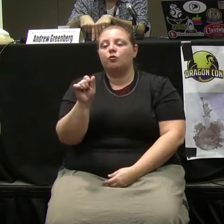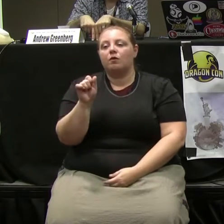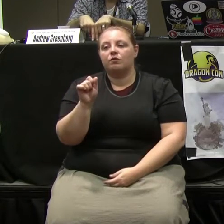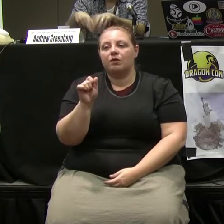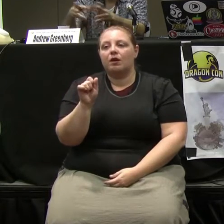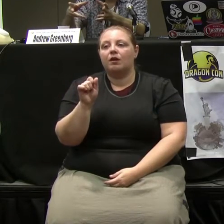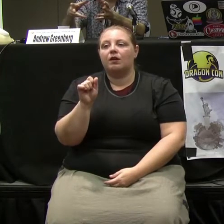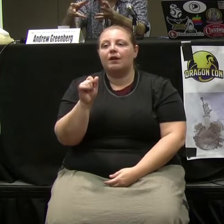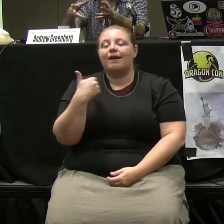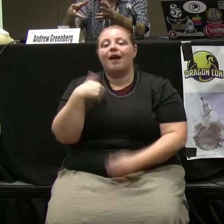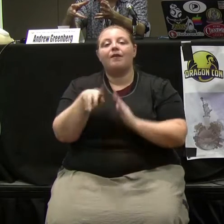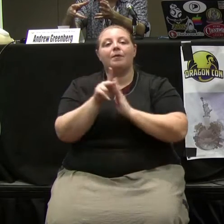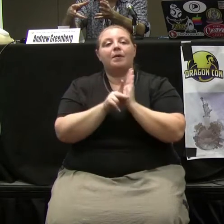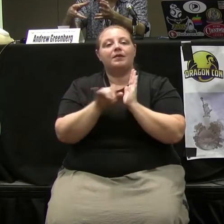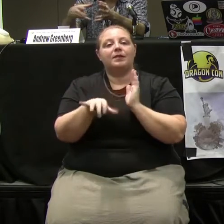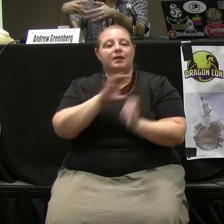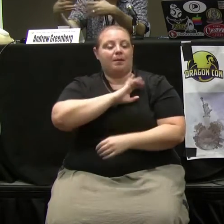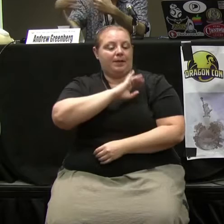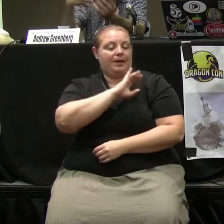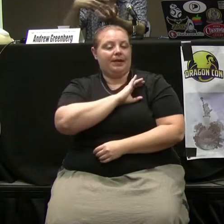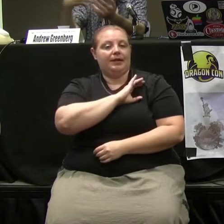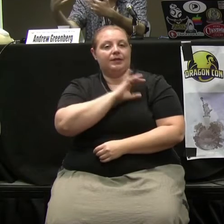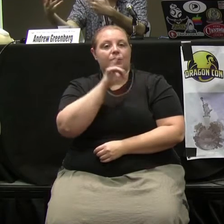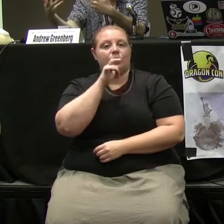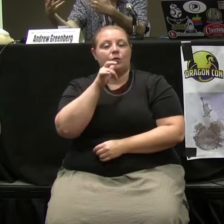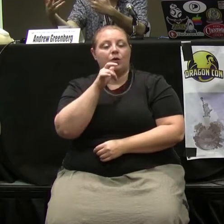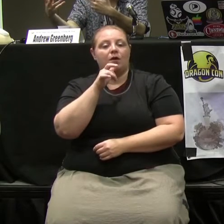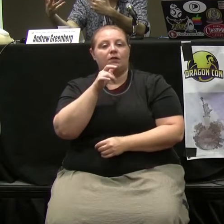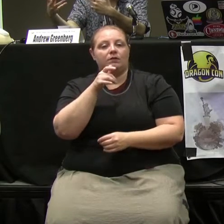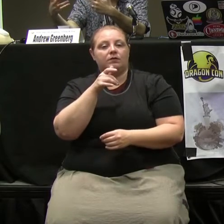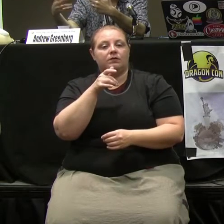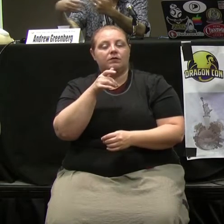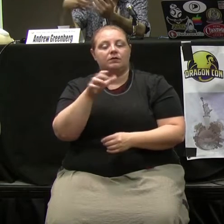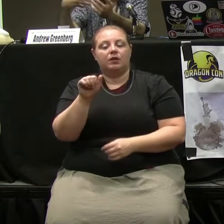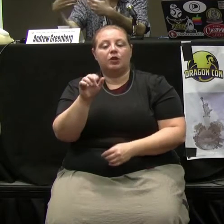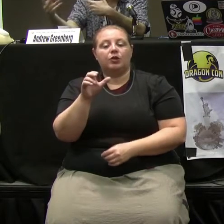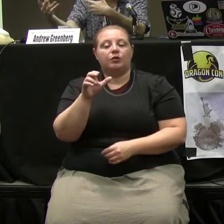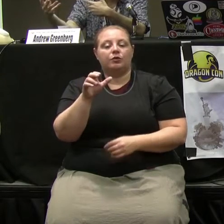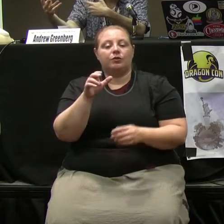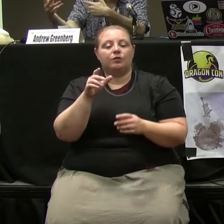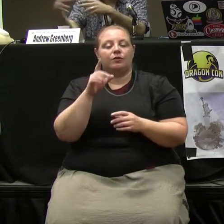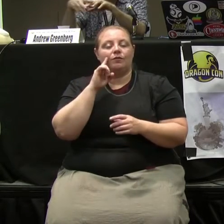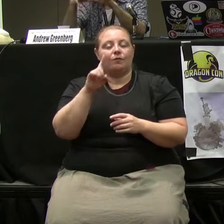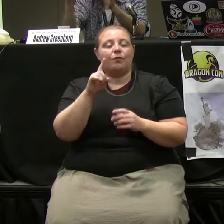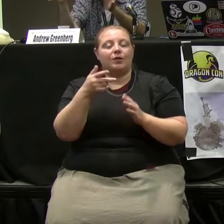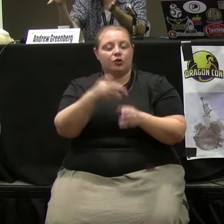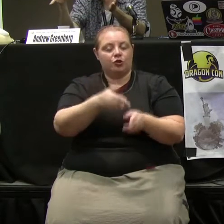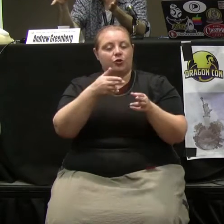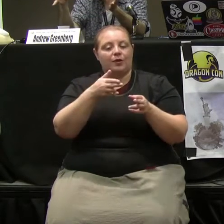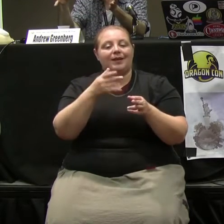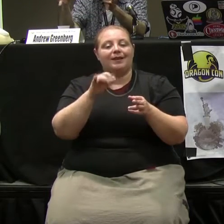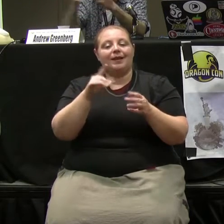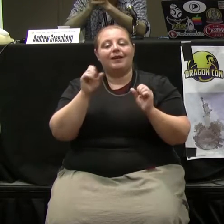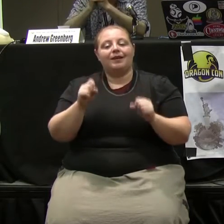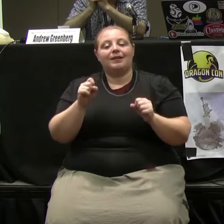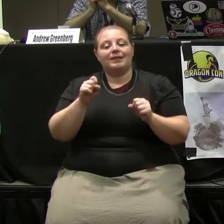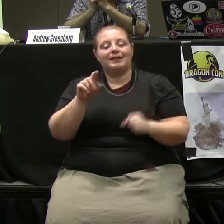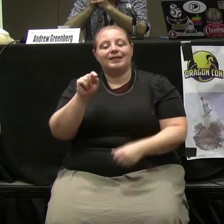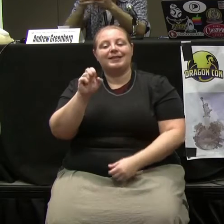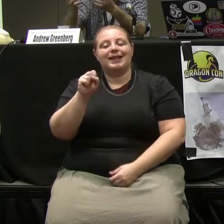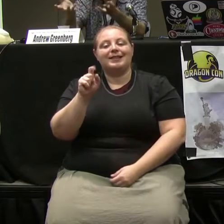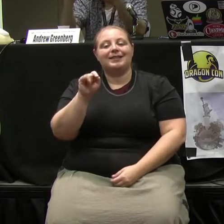a policy that police officers who are accused of shootings are allowed to testify before the grand juries, different from other grand jury